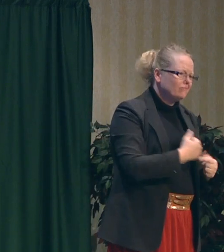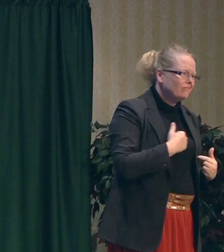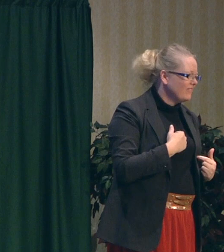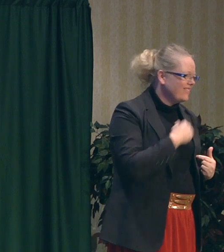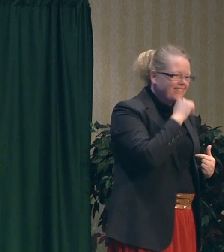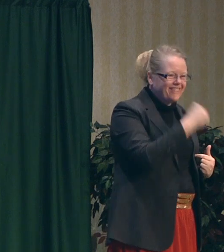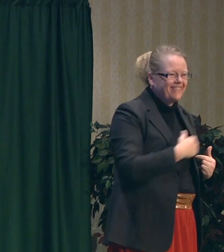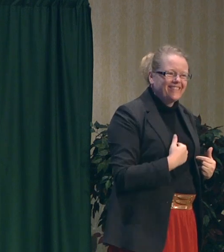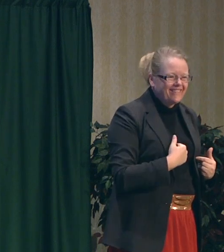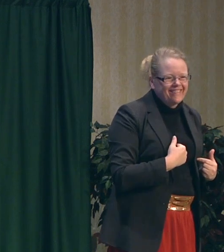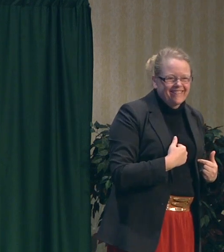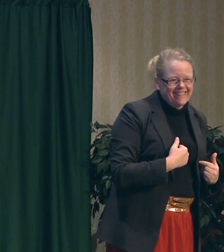right? That's not how I work.